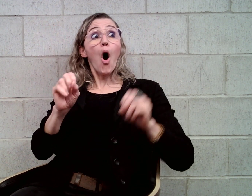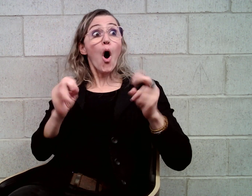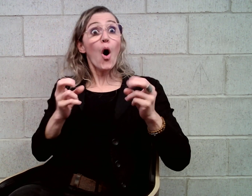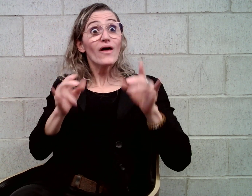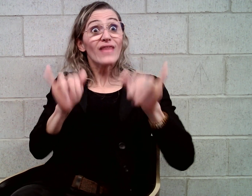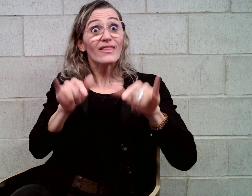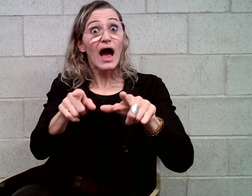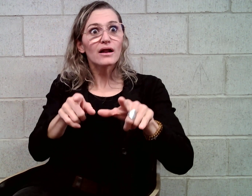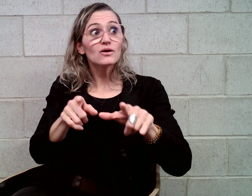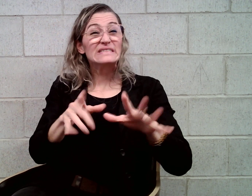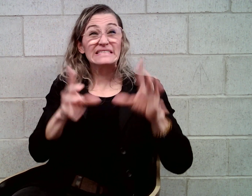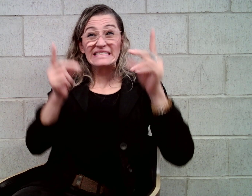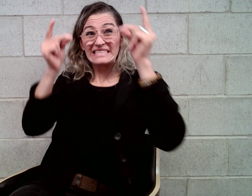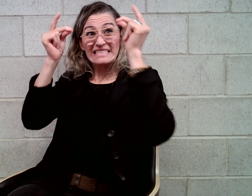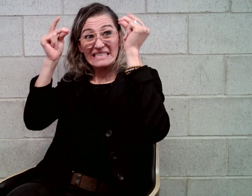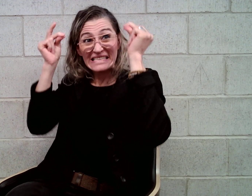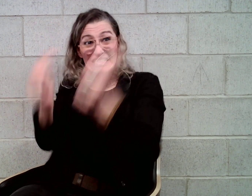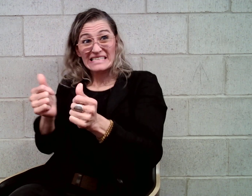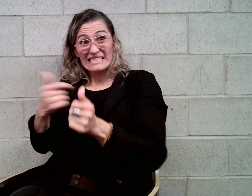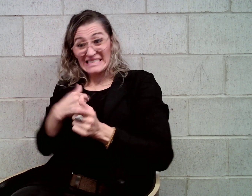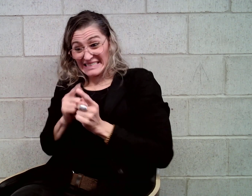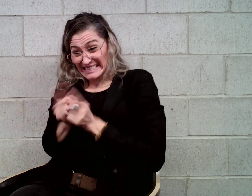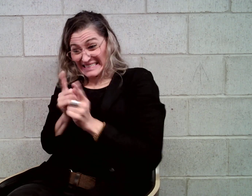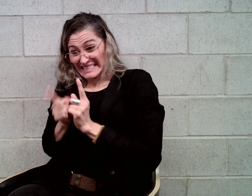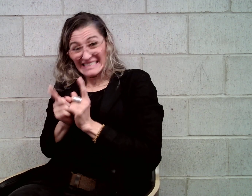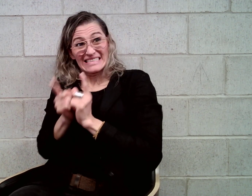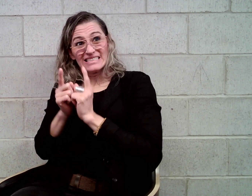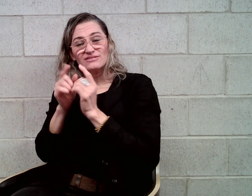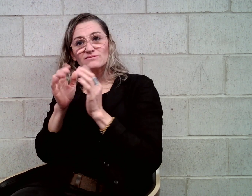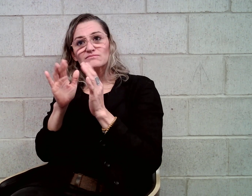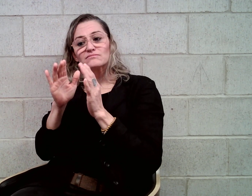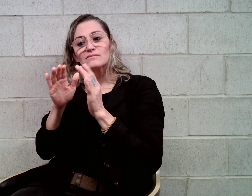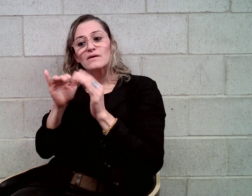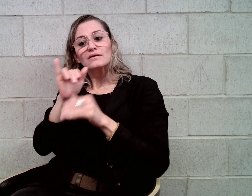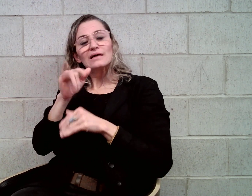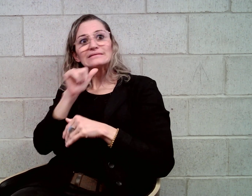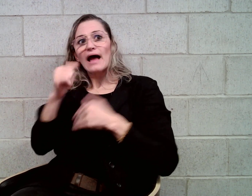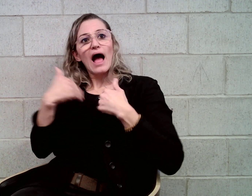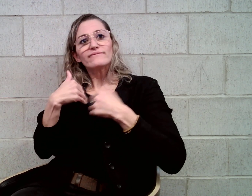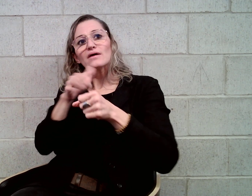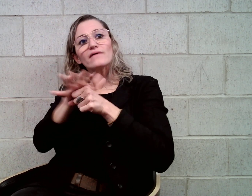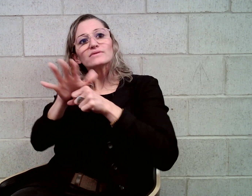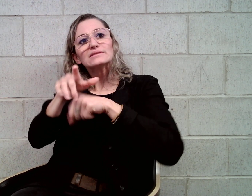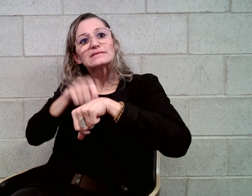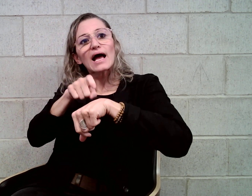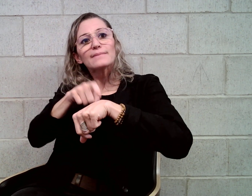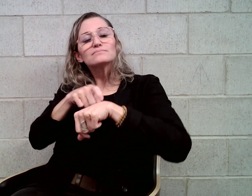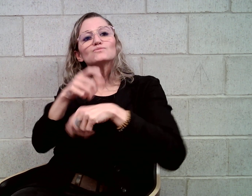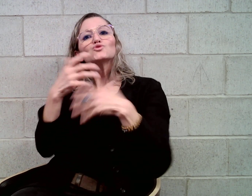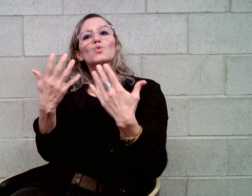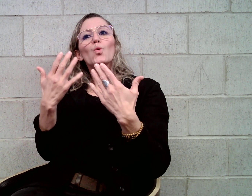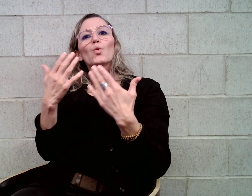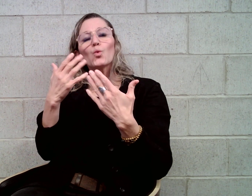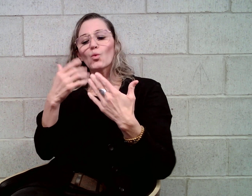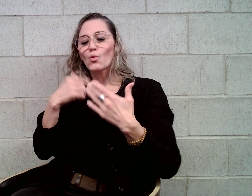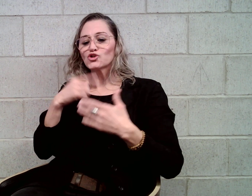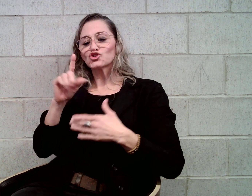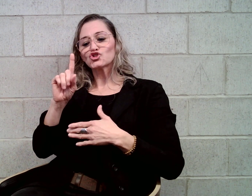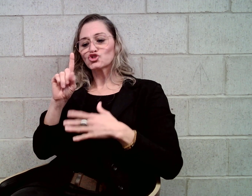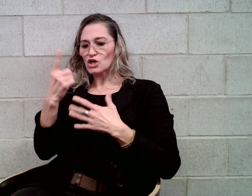everything clicked. This was how we were going to do it. And that was when I had to suddenly go about doing a lot of translation to get